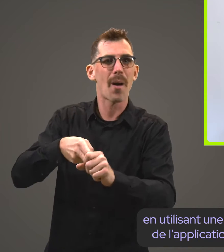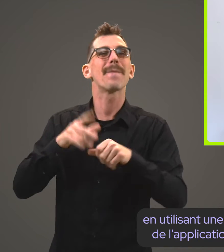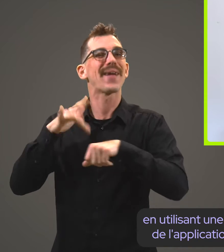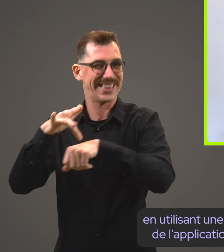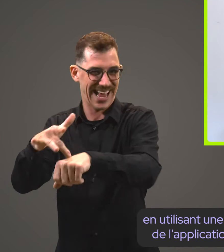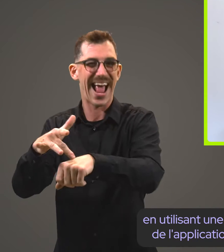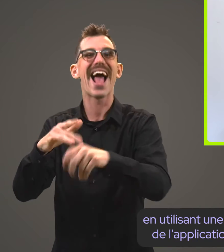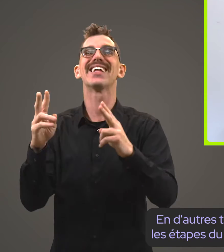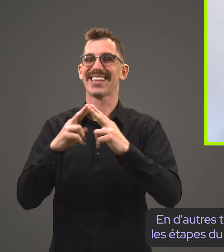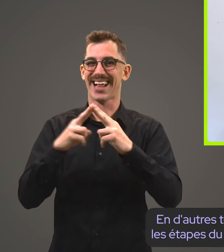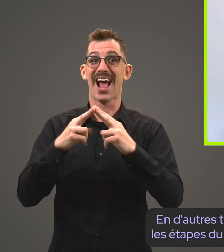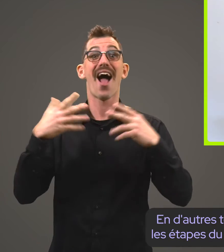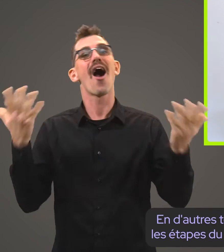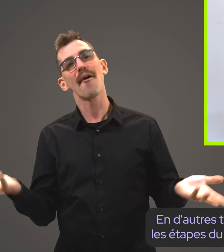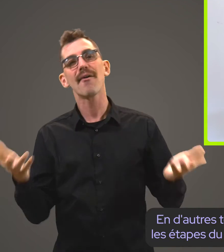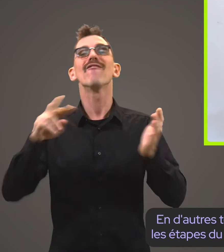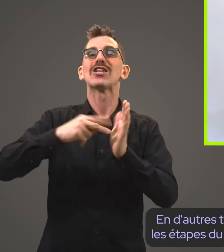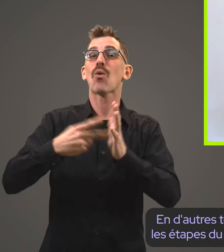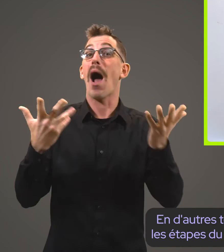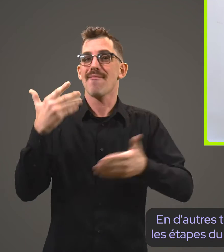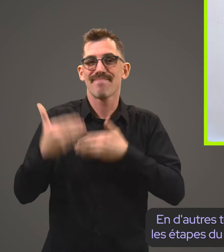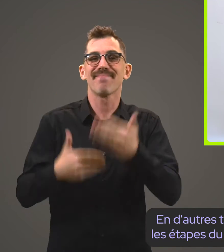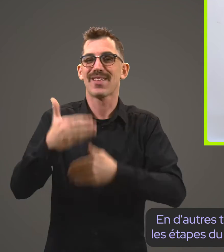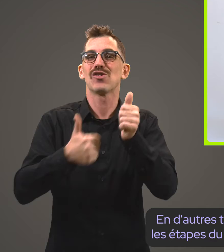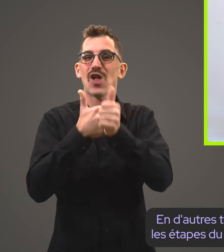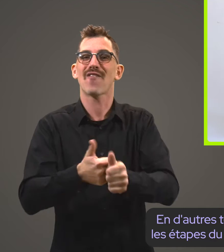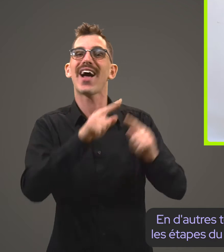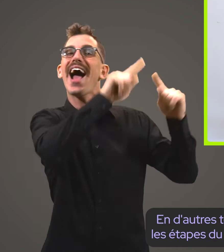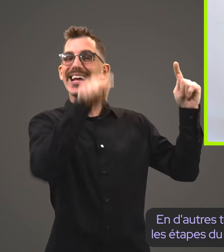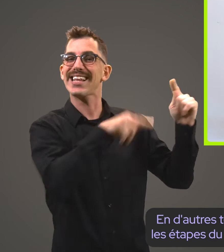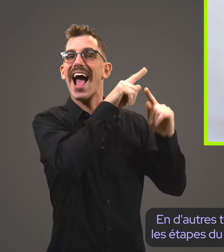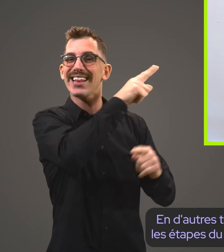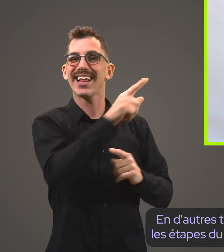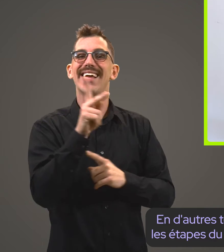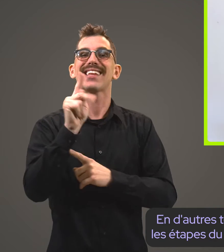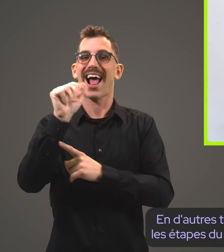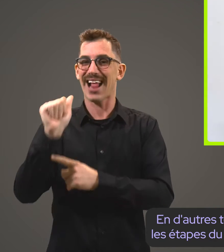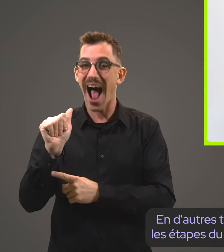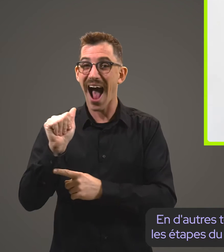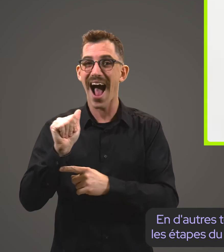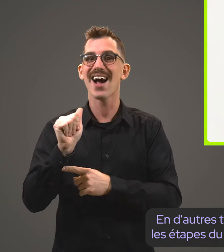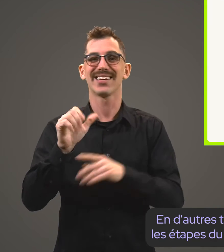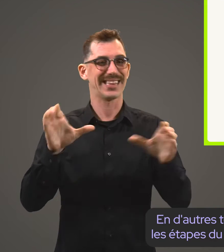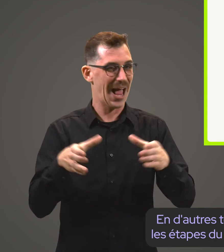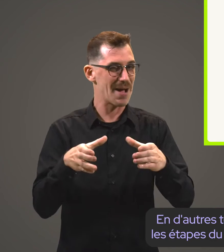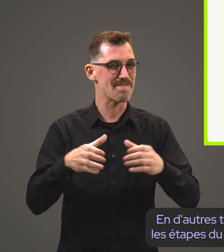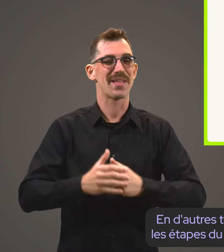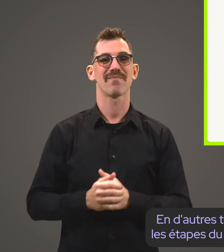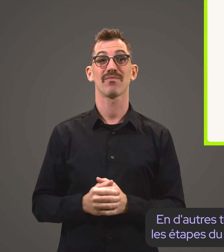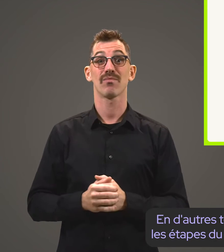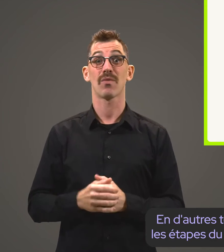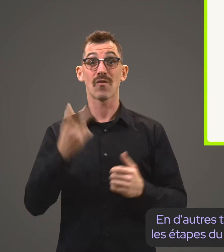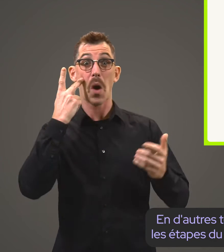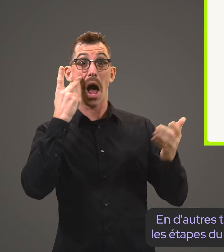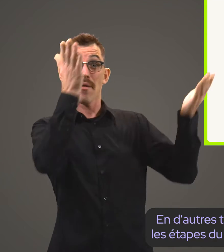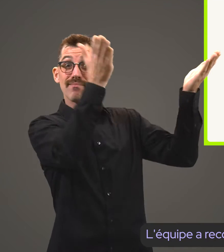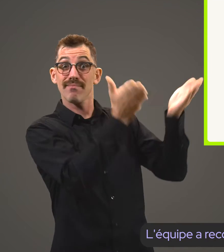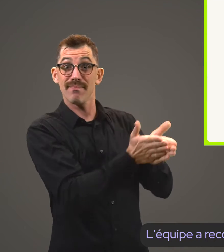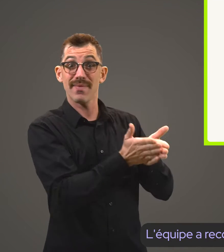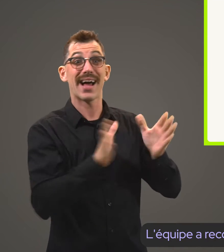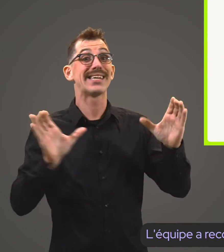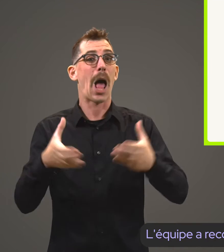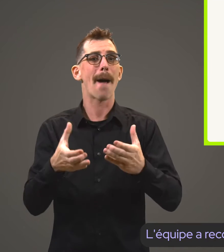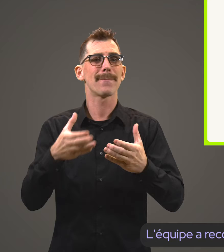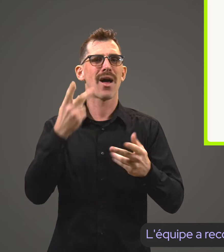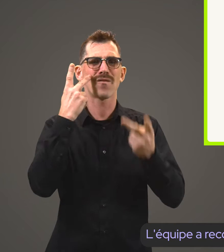knowledge translation. In other words, they moved through the steps of the KTA framework as a team.